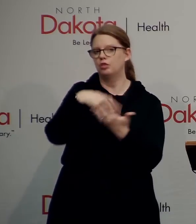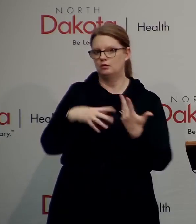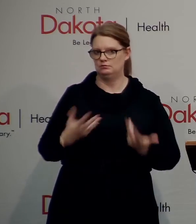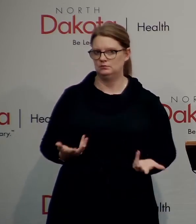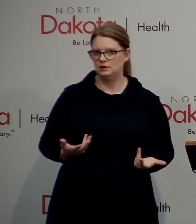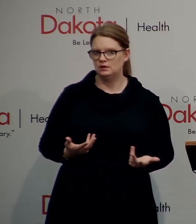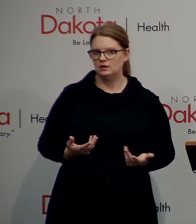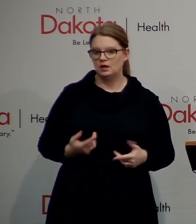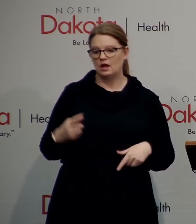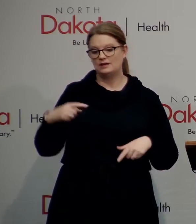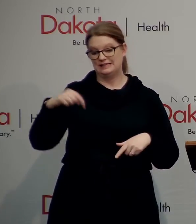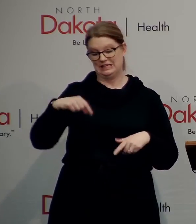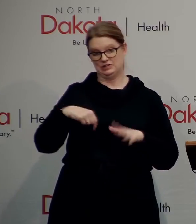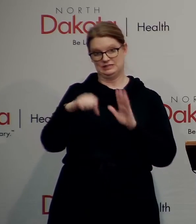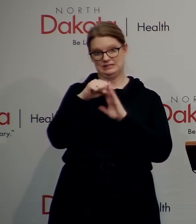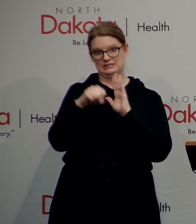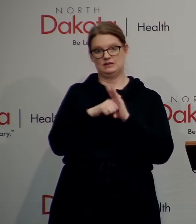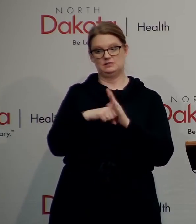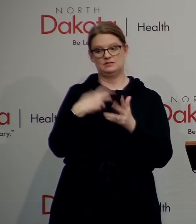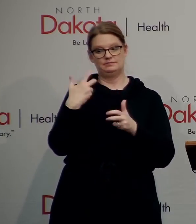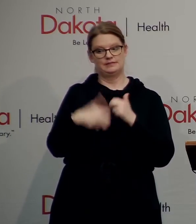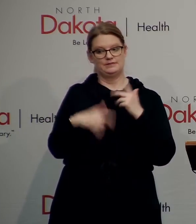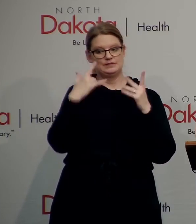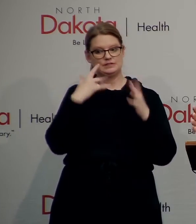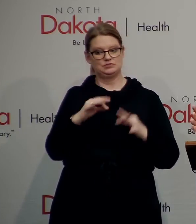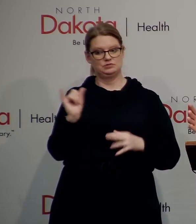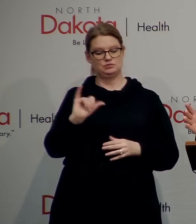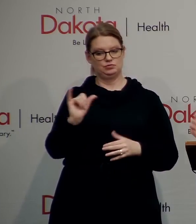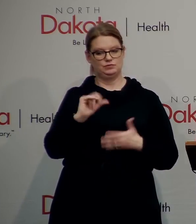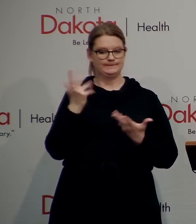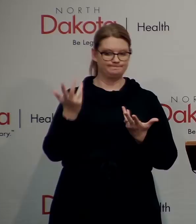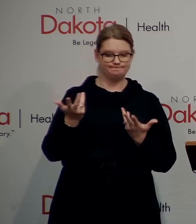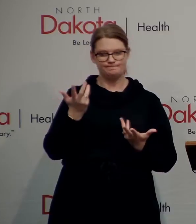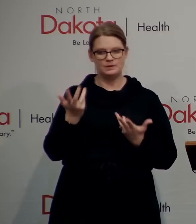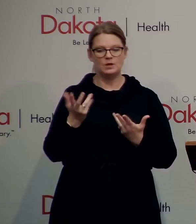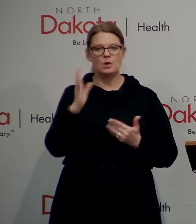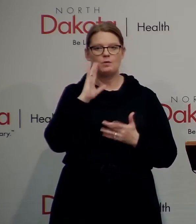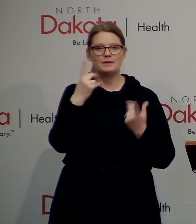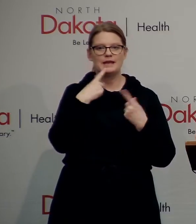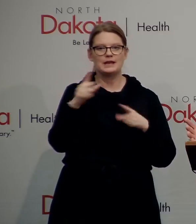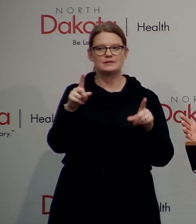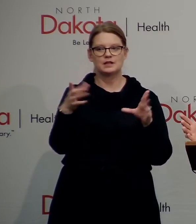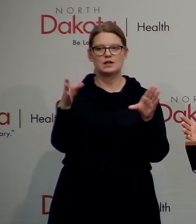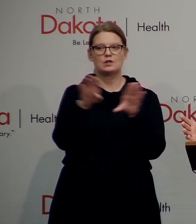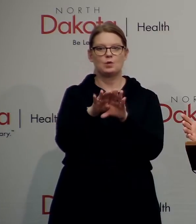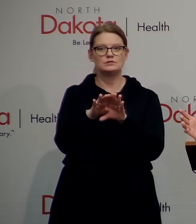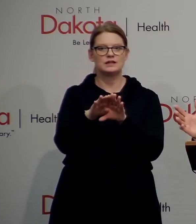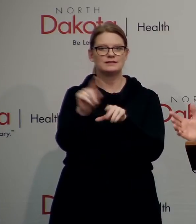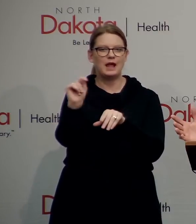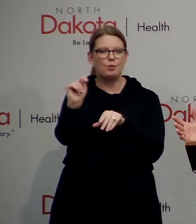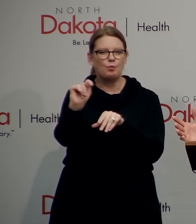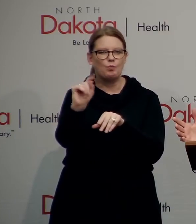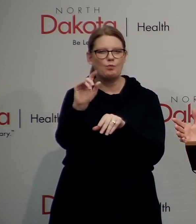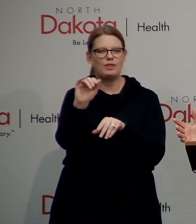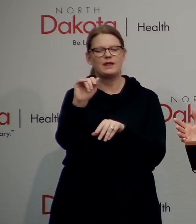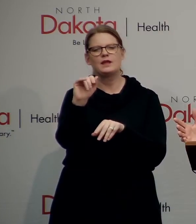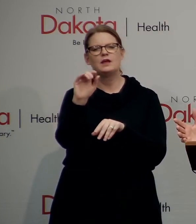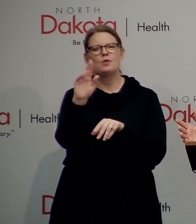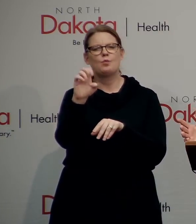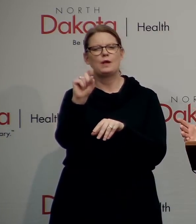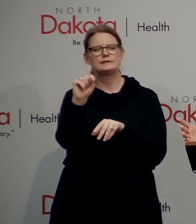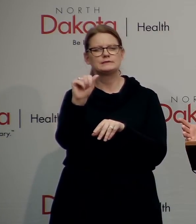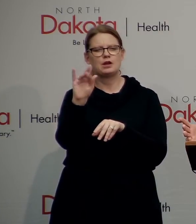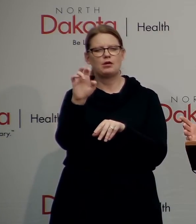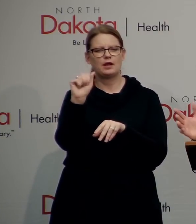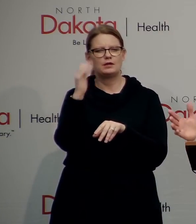taking some tough decisions at the state level. I understand we're going to be announcing we're closing rest areas, for example, because that's one area